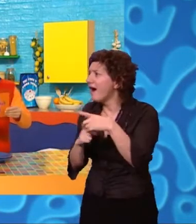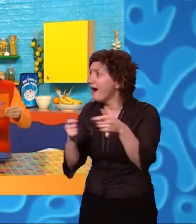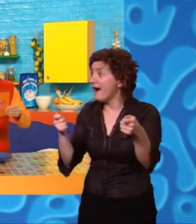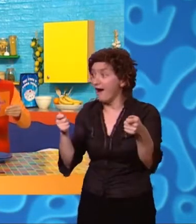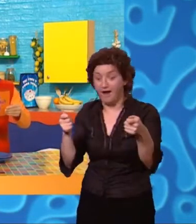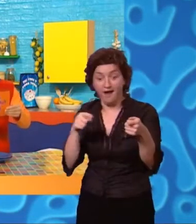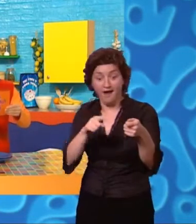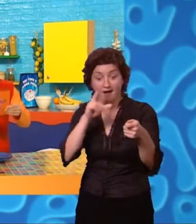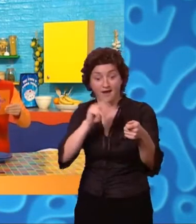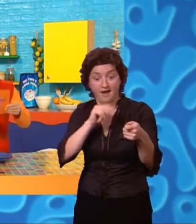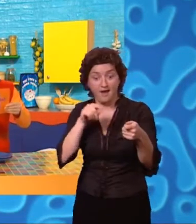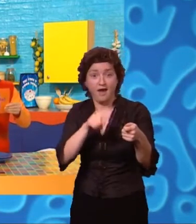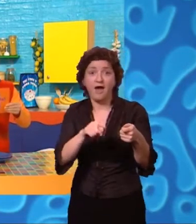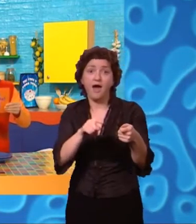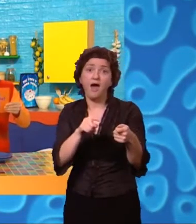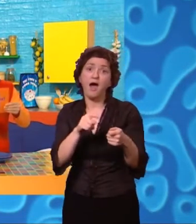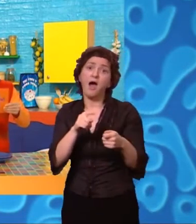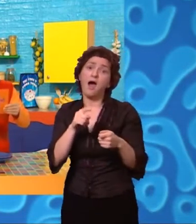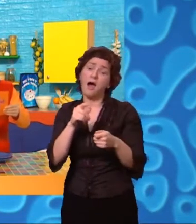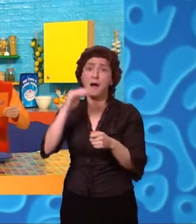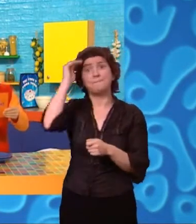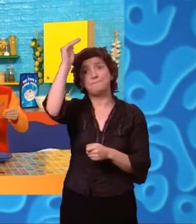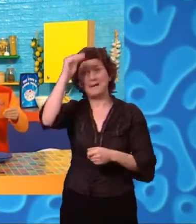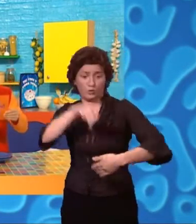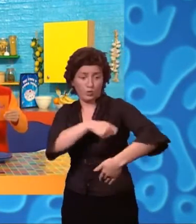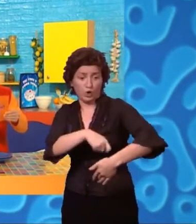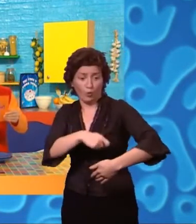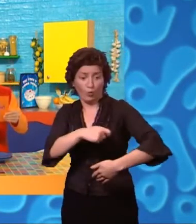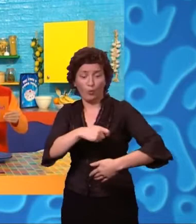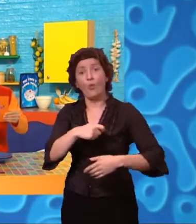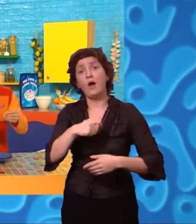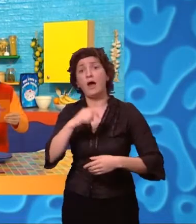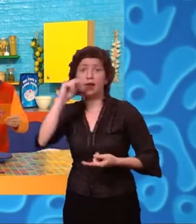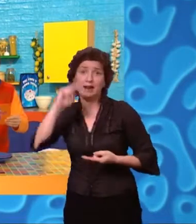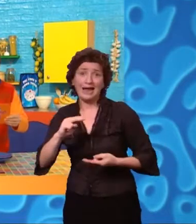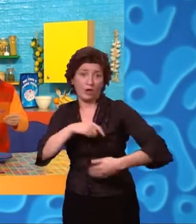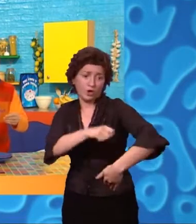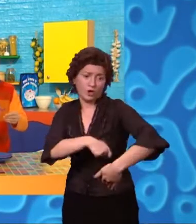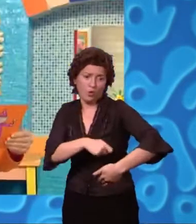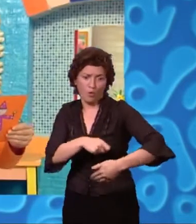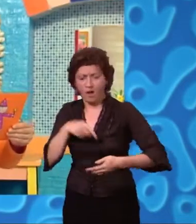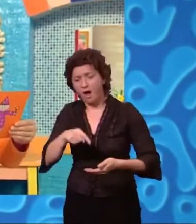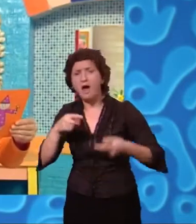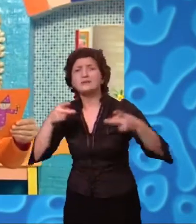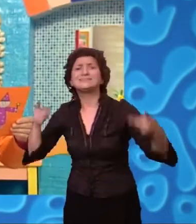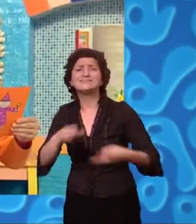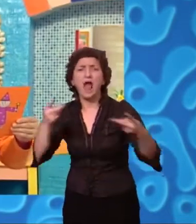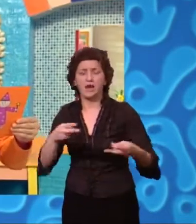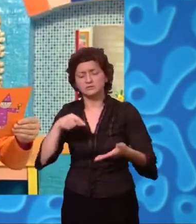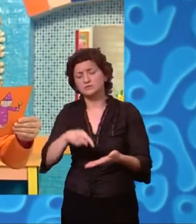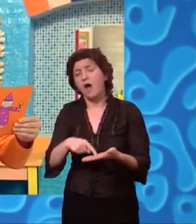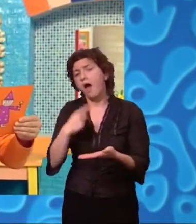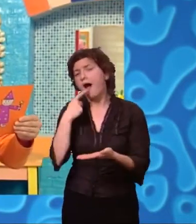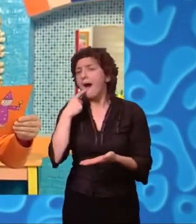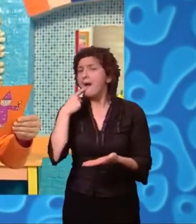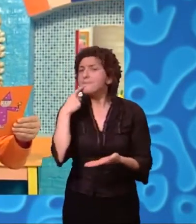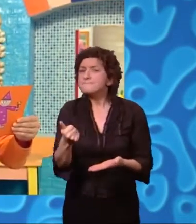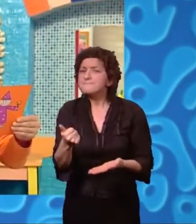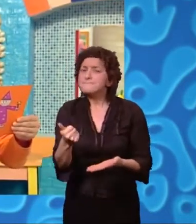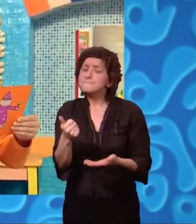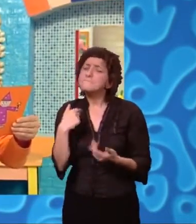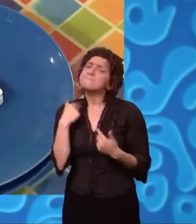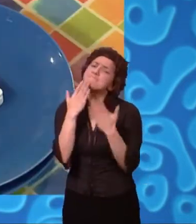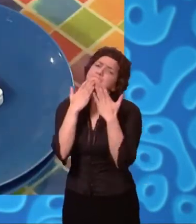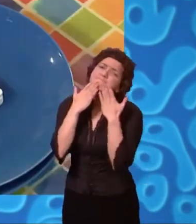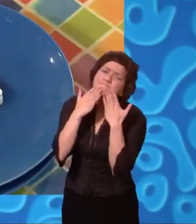Cook Small, our twin bean salad was double delicious. Woohoo! To say thank you, we thought you might like